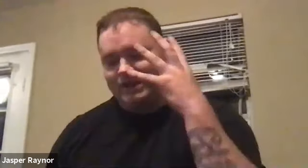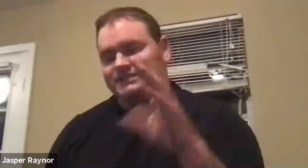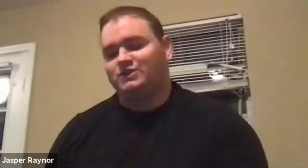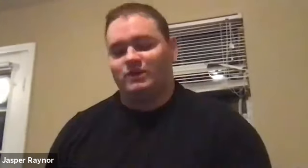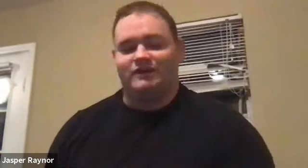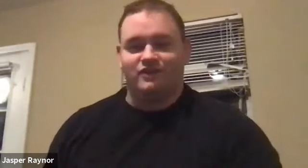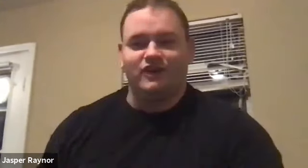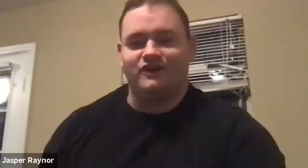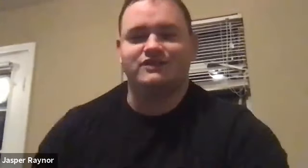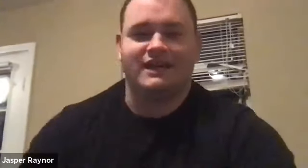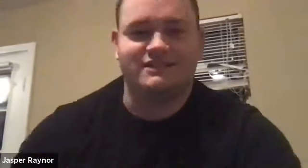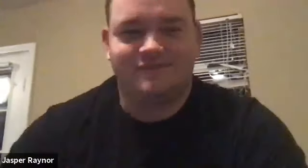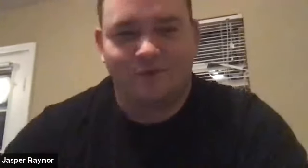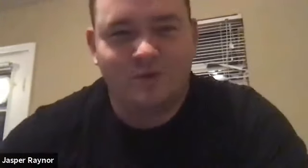memorizing toilet. There are other signs for toilet.